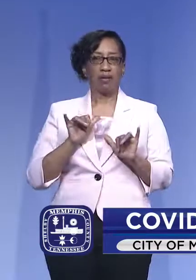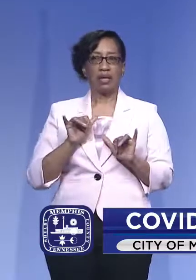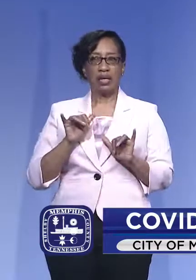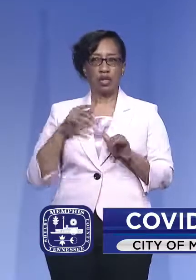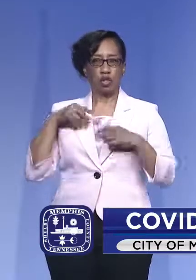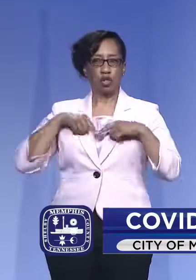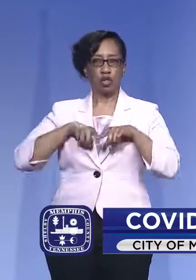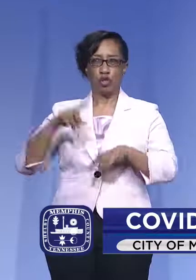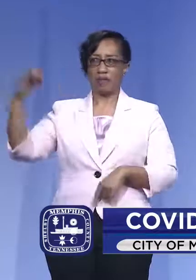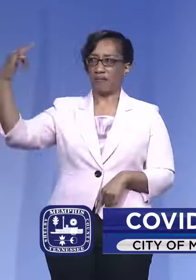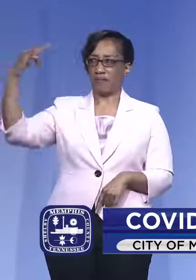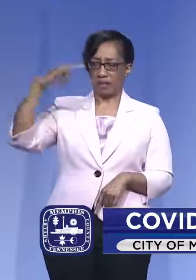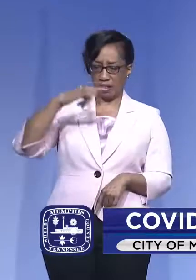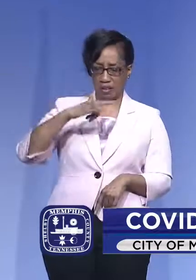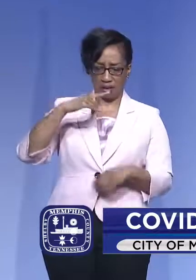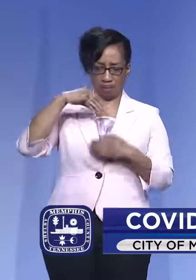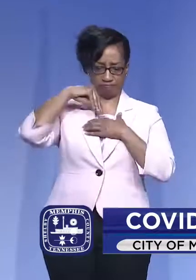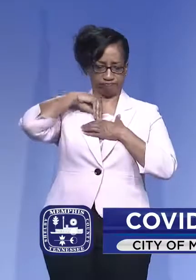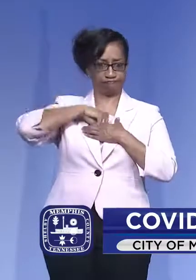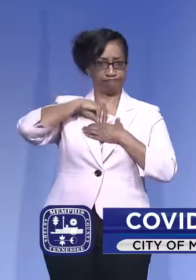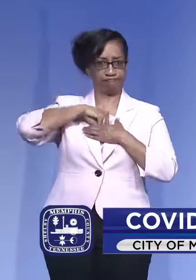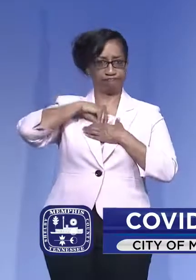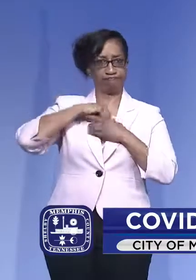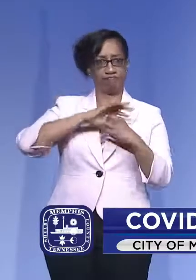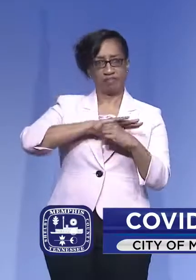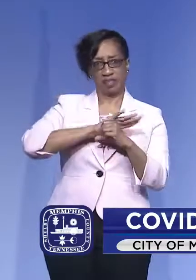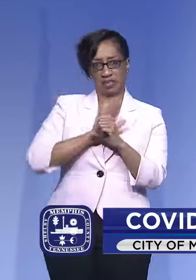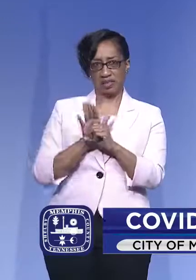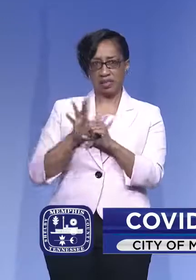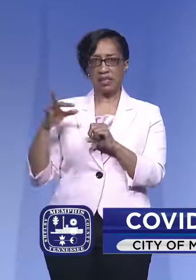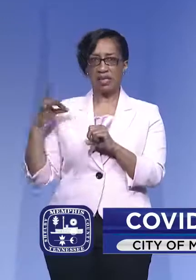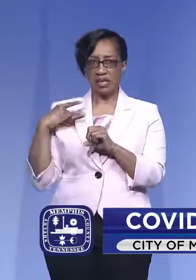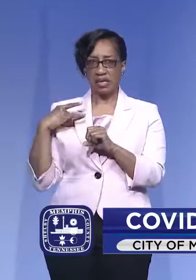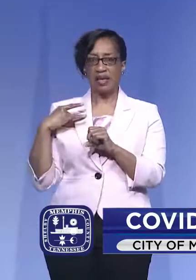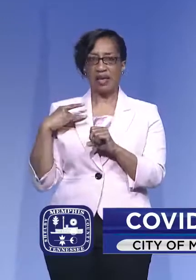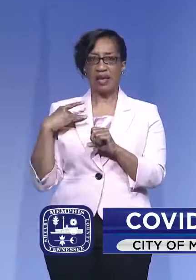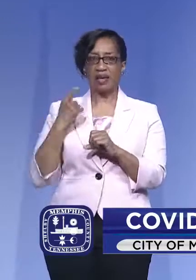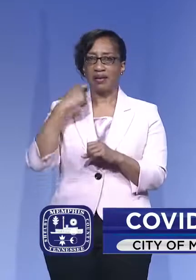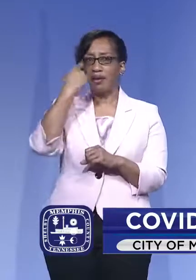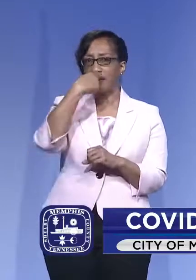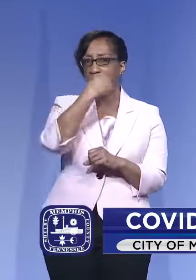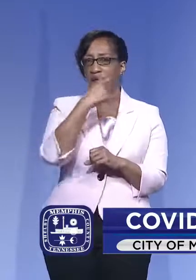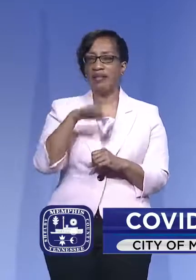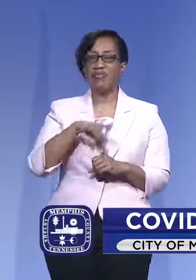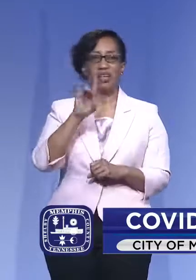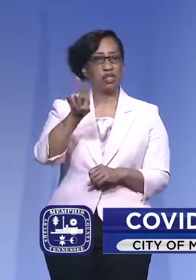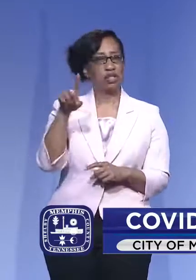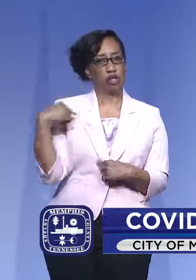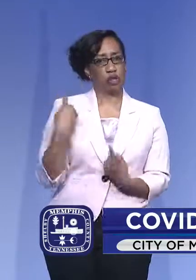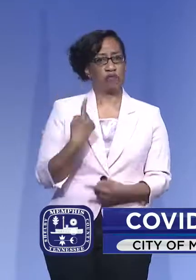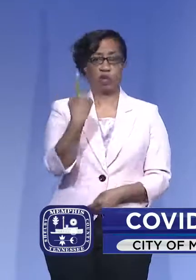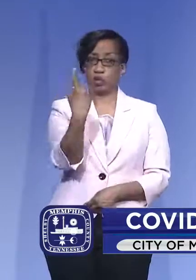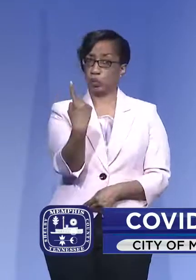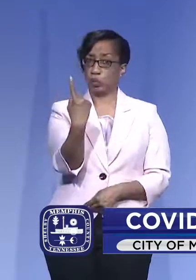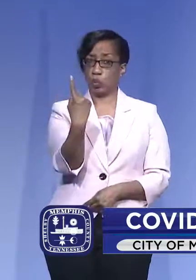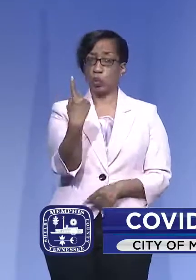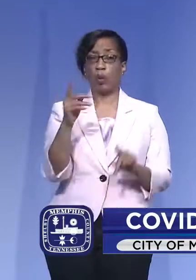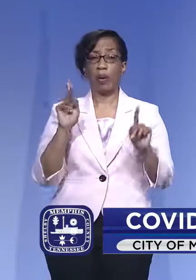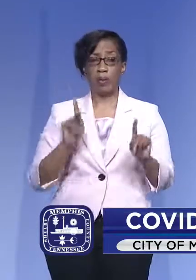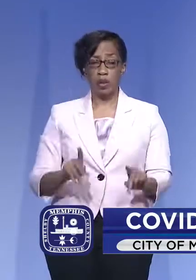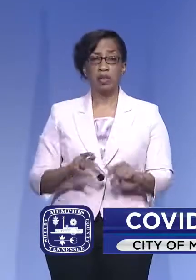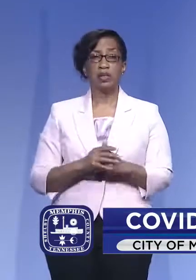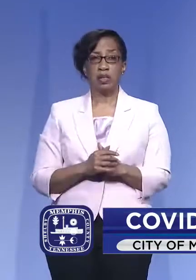flight and has been detected this week here through testing. So it's one person, and we've been working